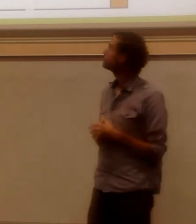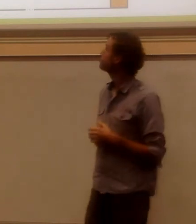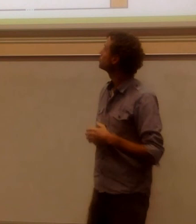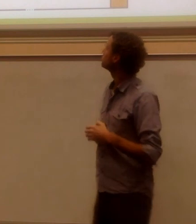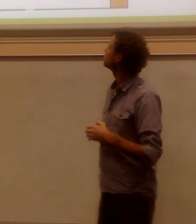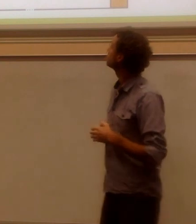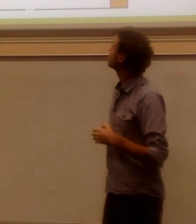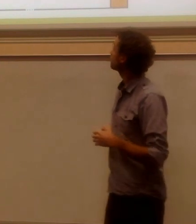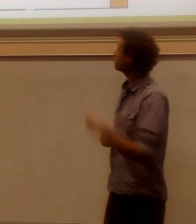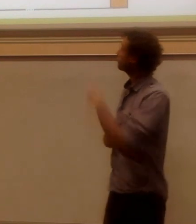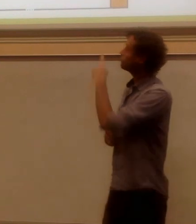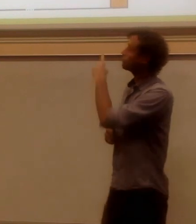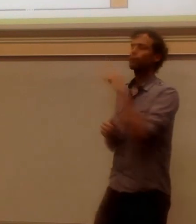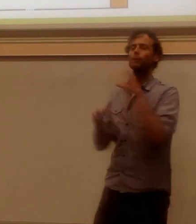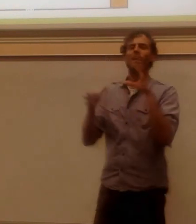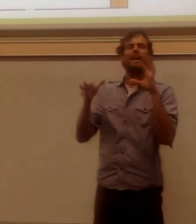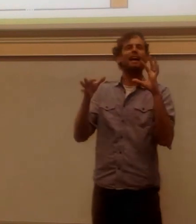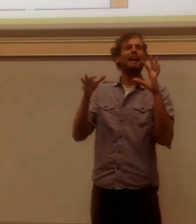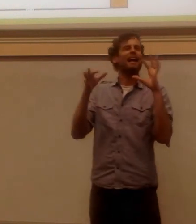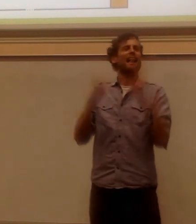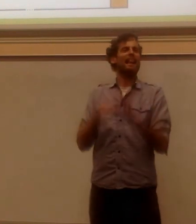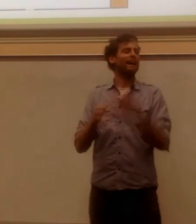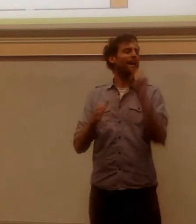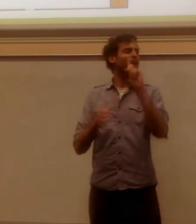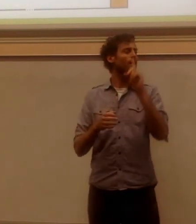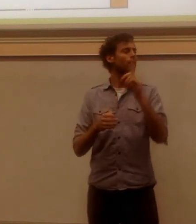hearing people throughout Europe to European institutions.